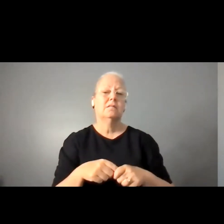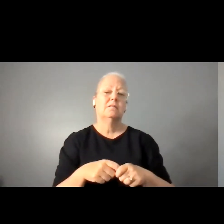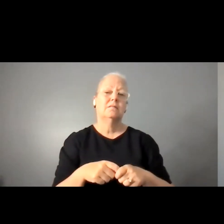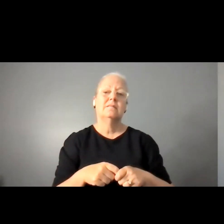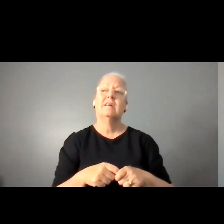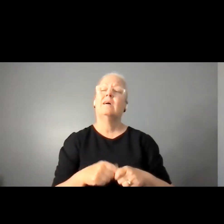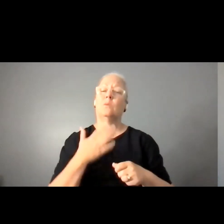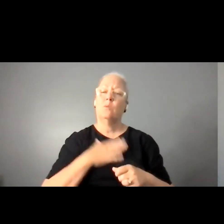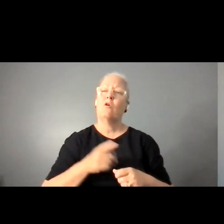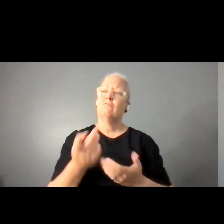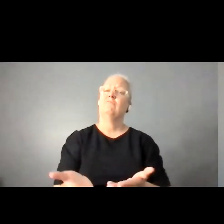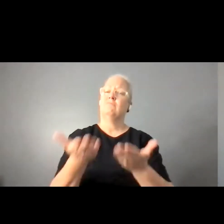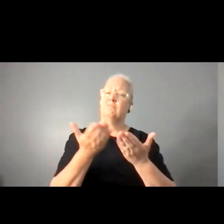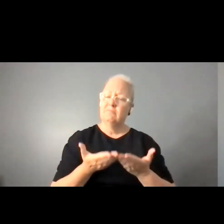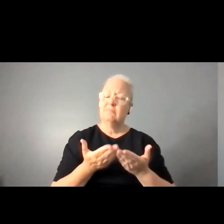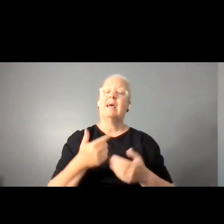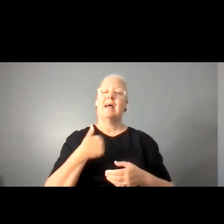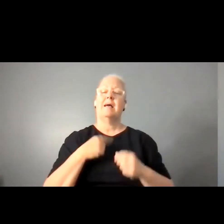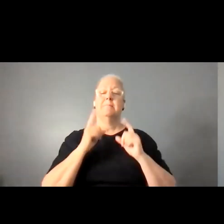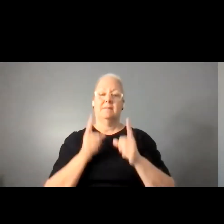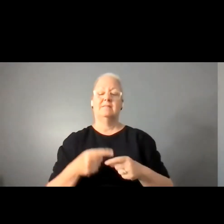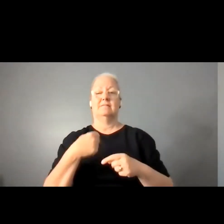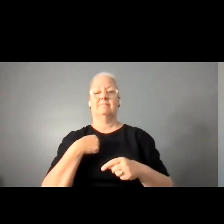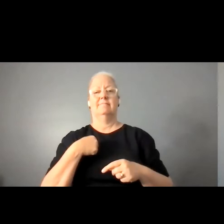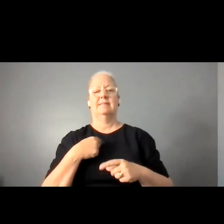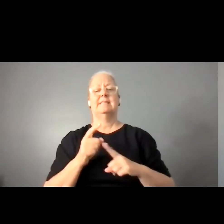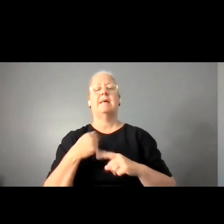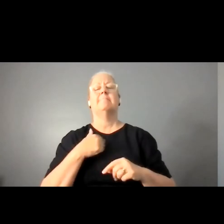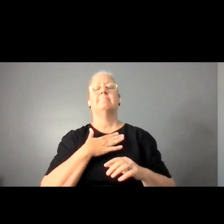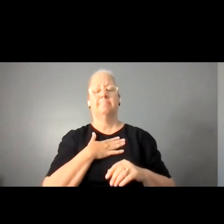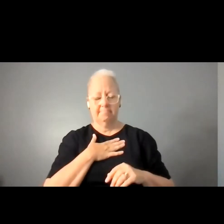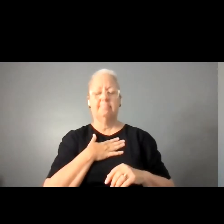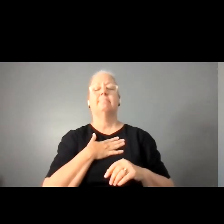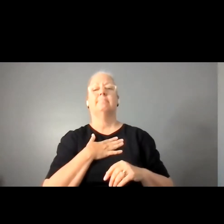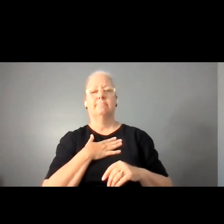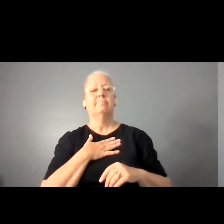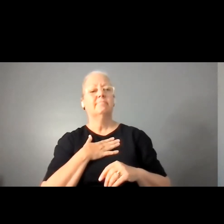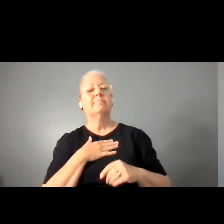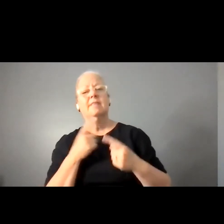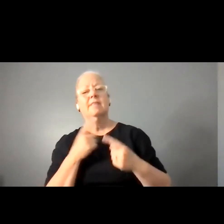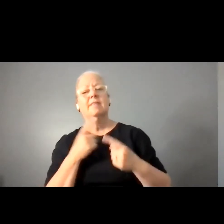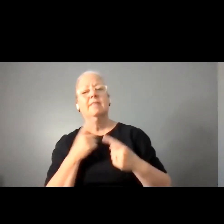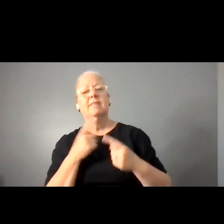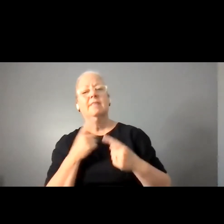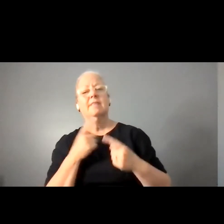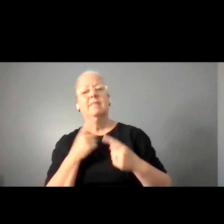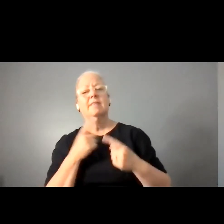to commit myself in usual activities. So commitment is